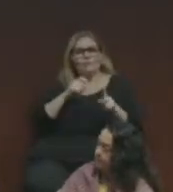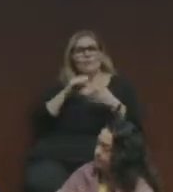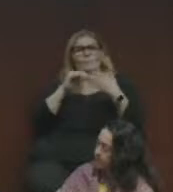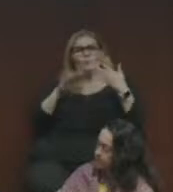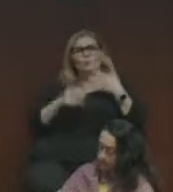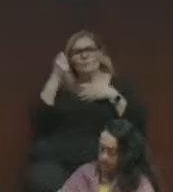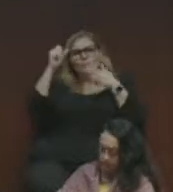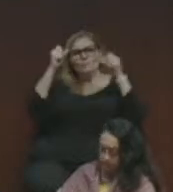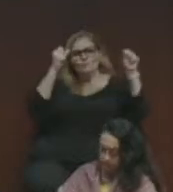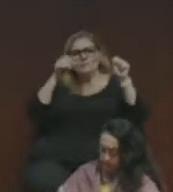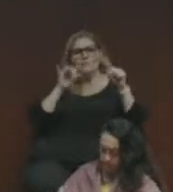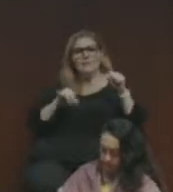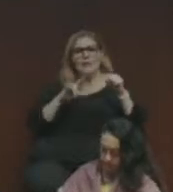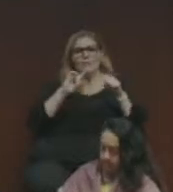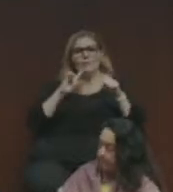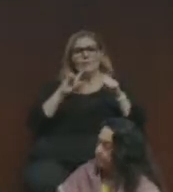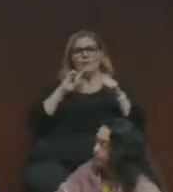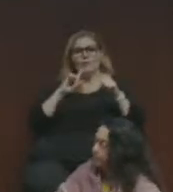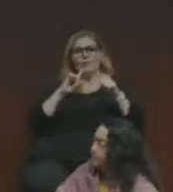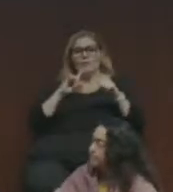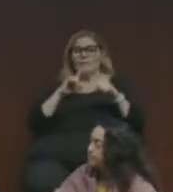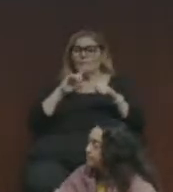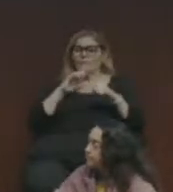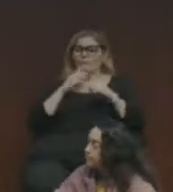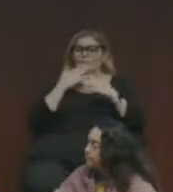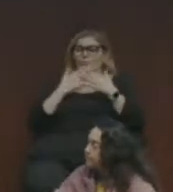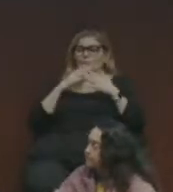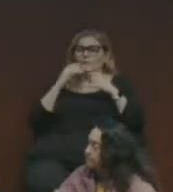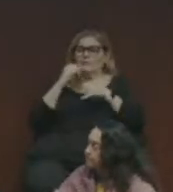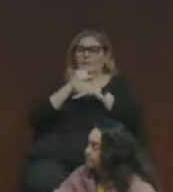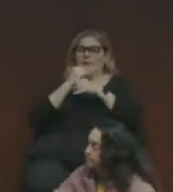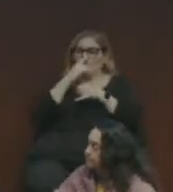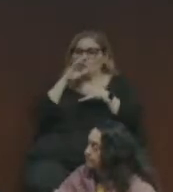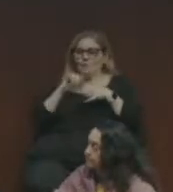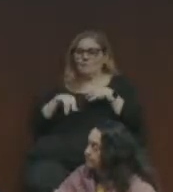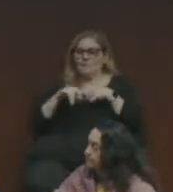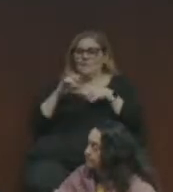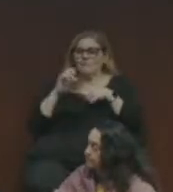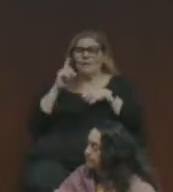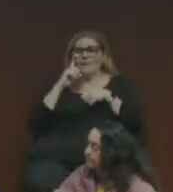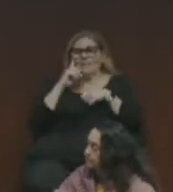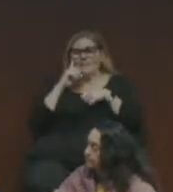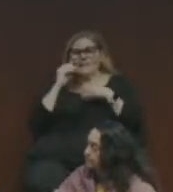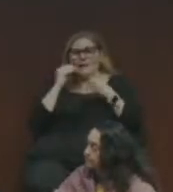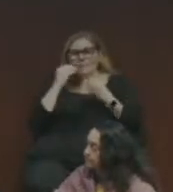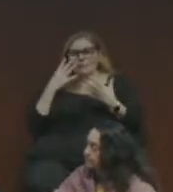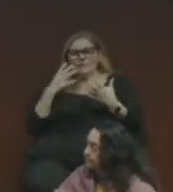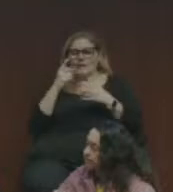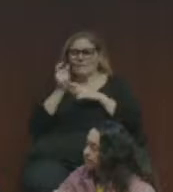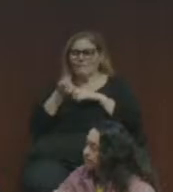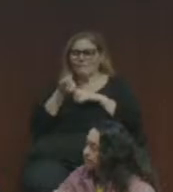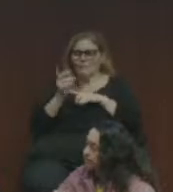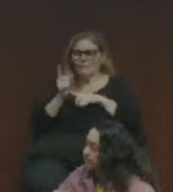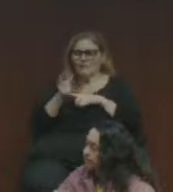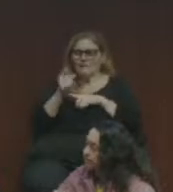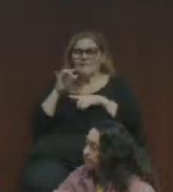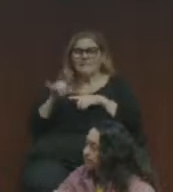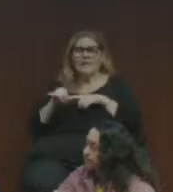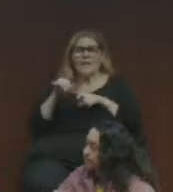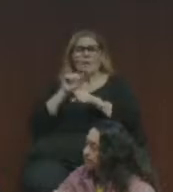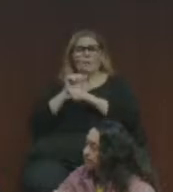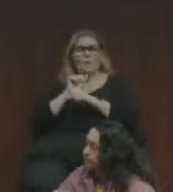movements. And we are a very proud campus for that. And I think I will share in a few minutes, that